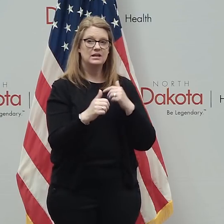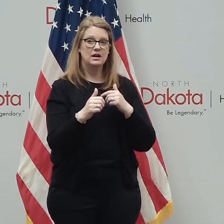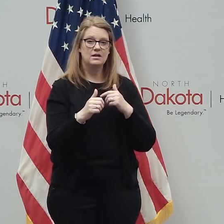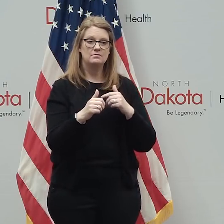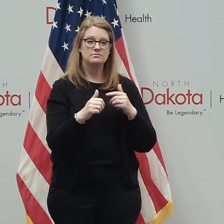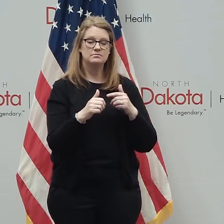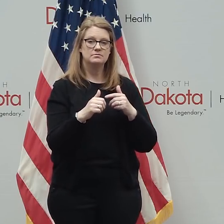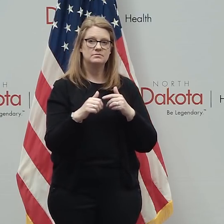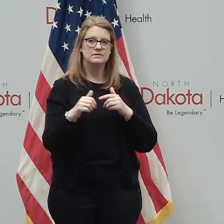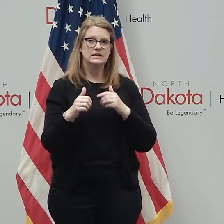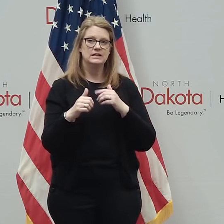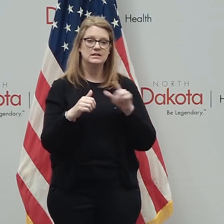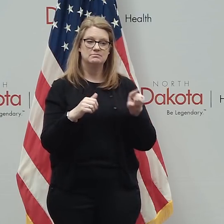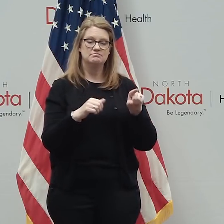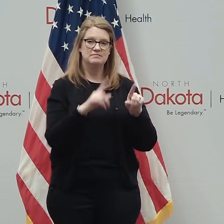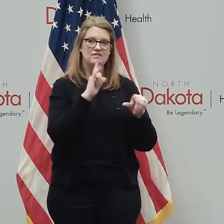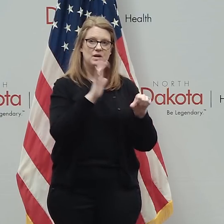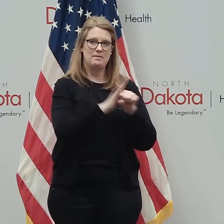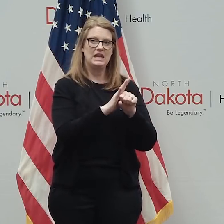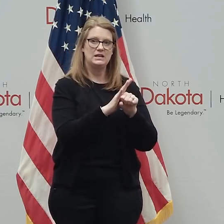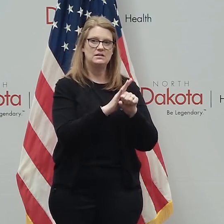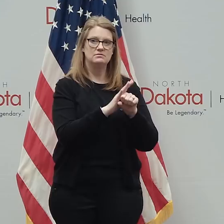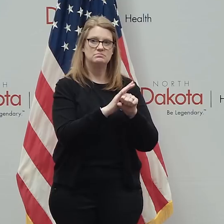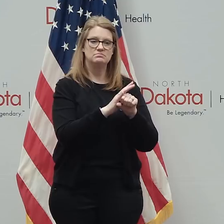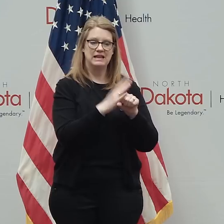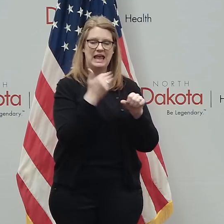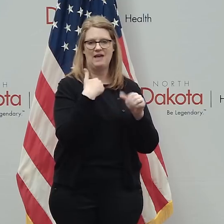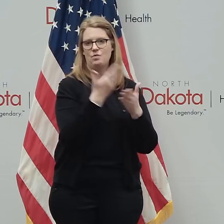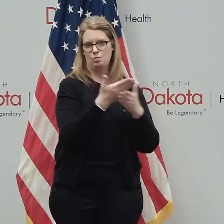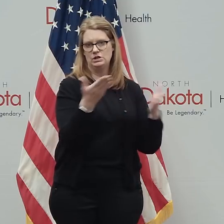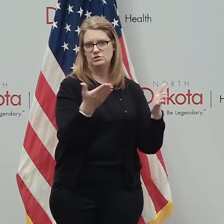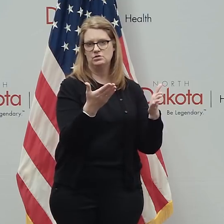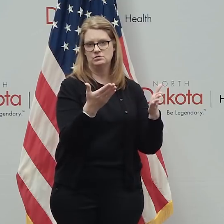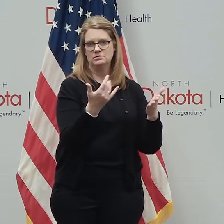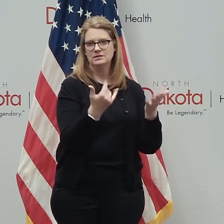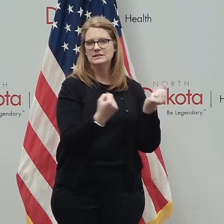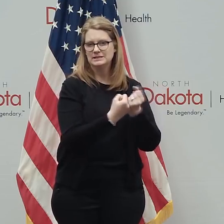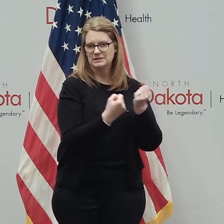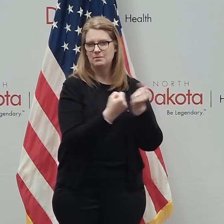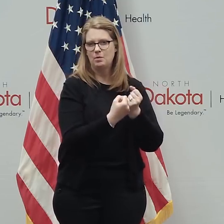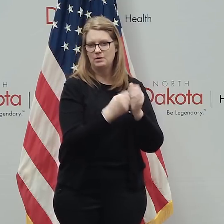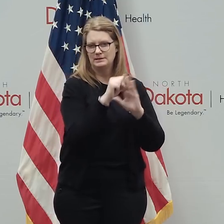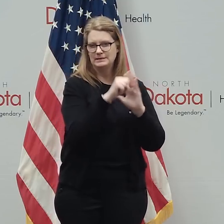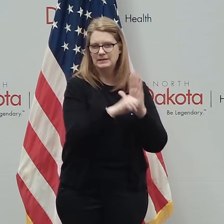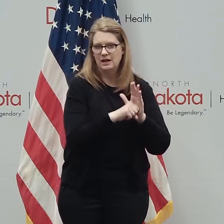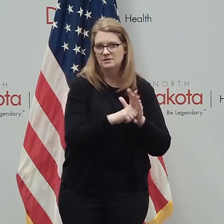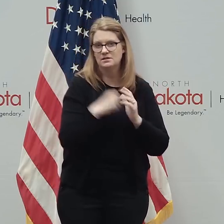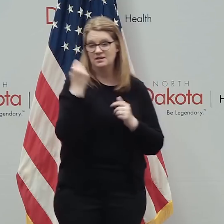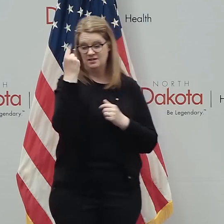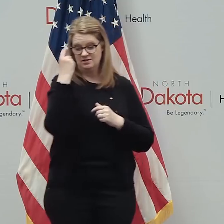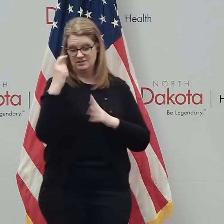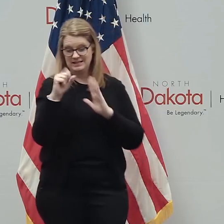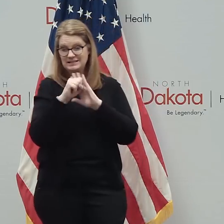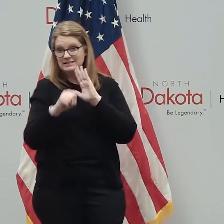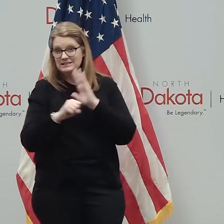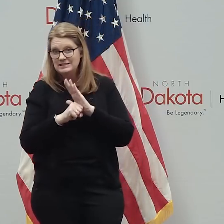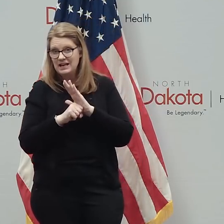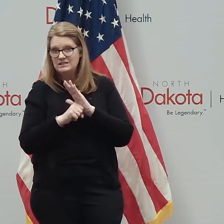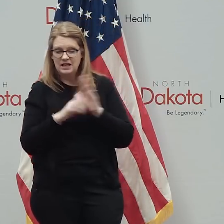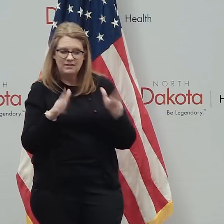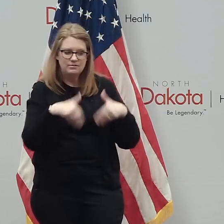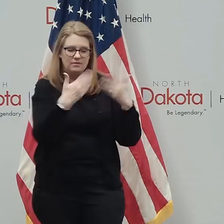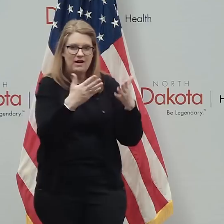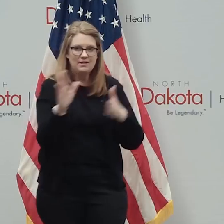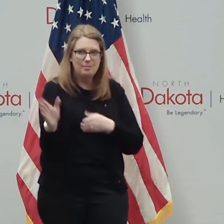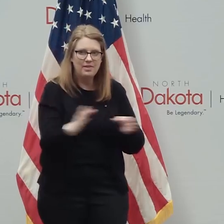plan. FEMA has committed that they've got the resources to help support those states, particularly the state labs, if